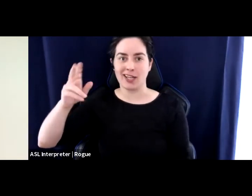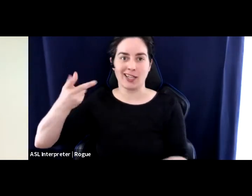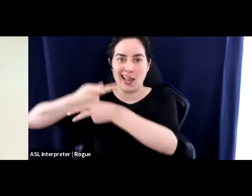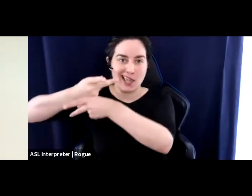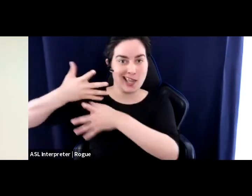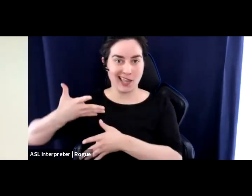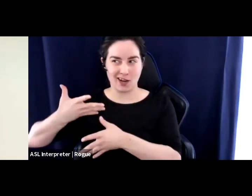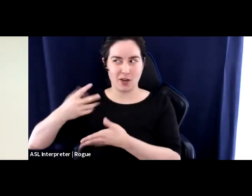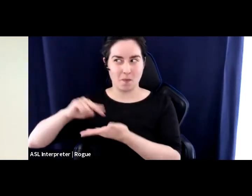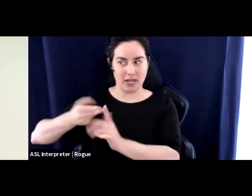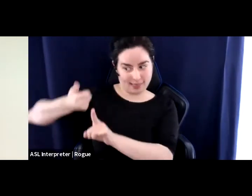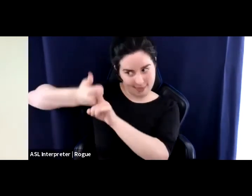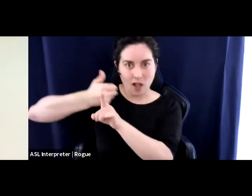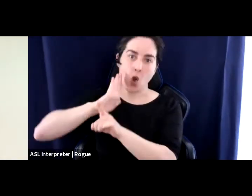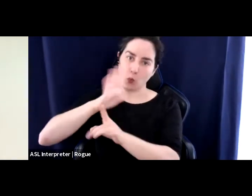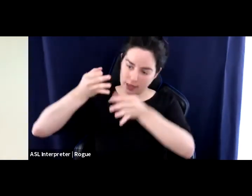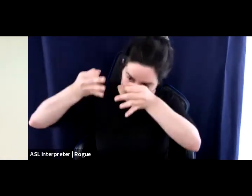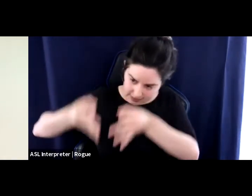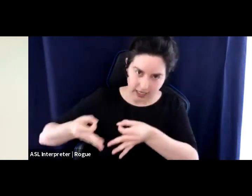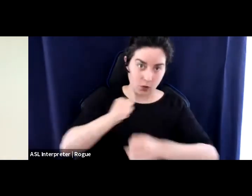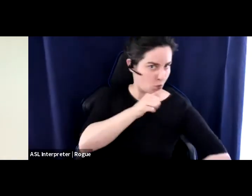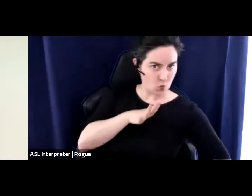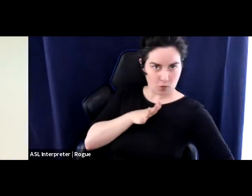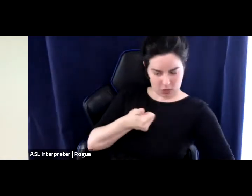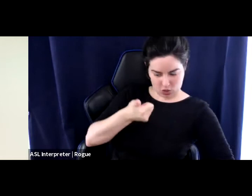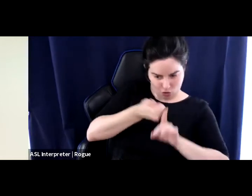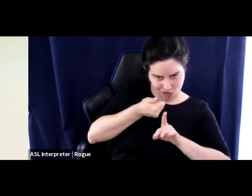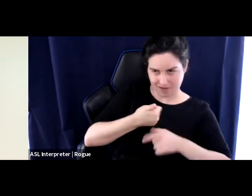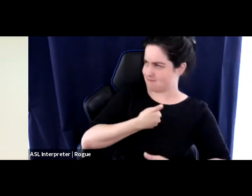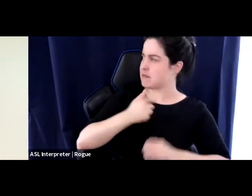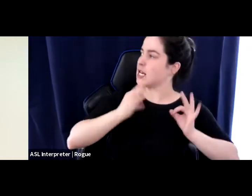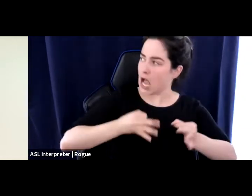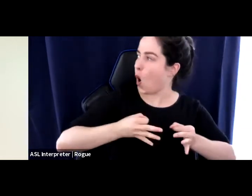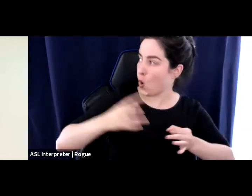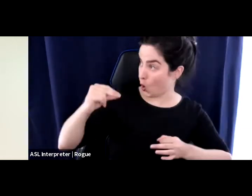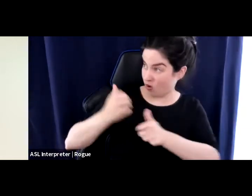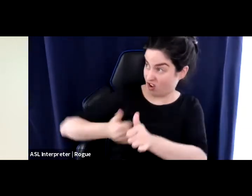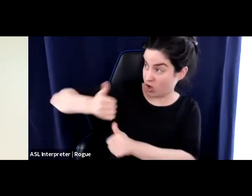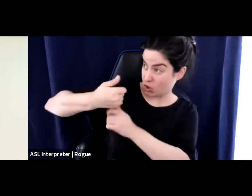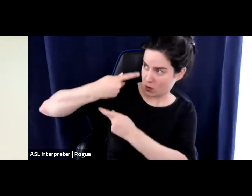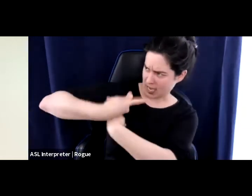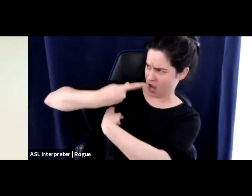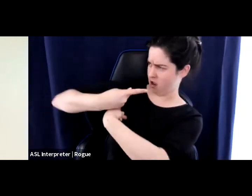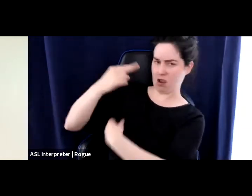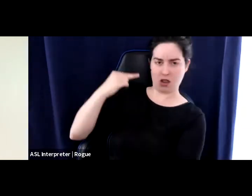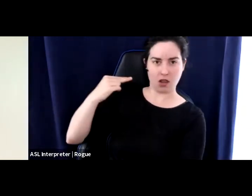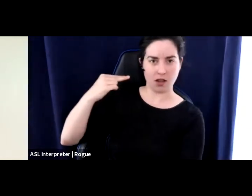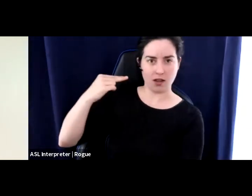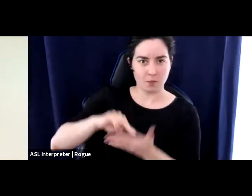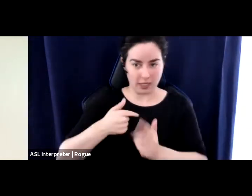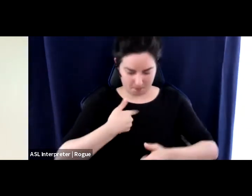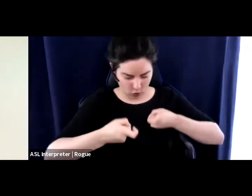about how her case will proceed. And that really results in the woman losing control of her